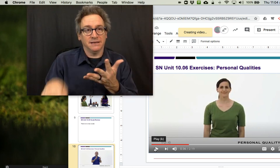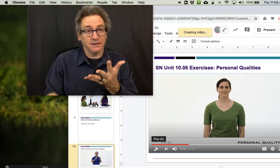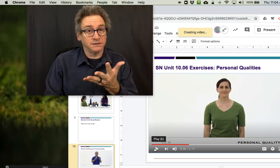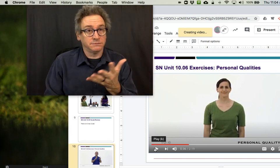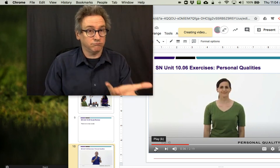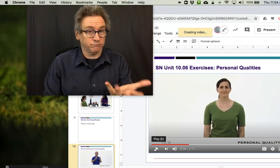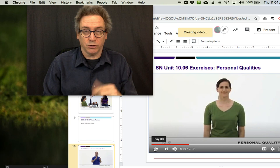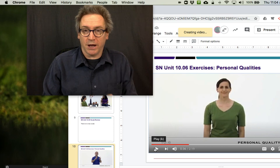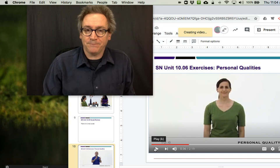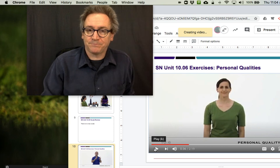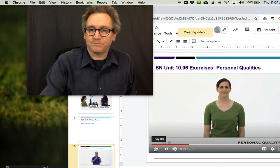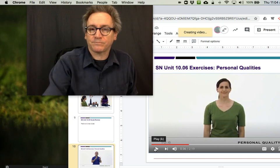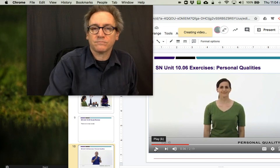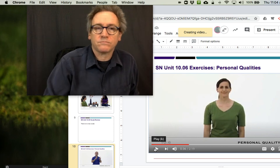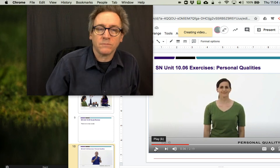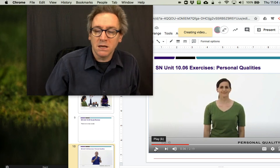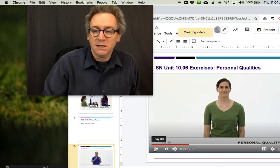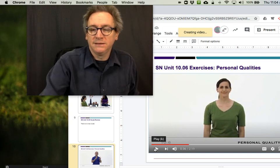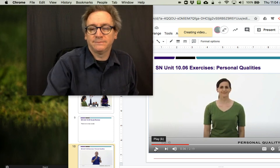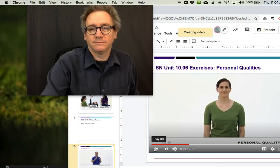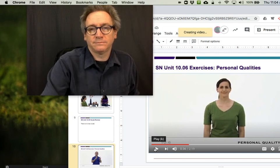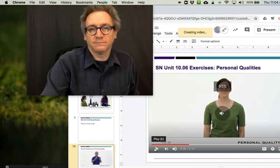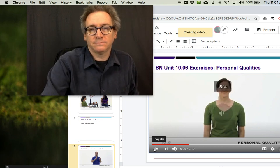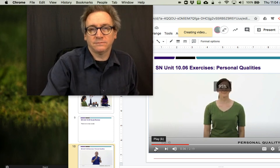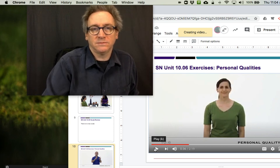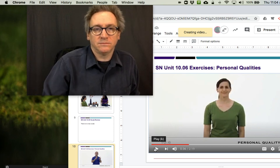this, this, and this. Okay.